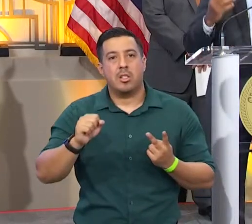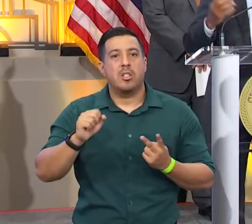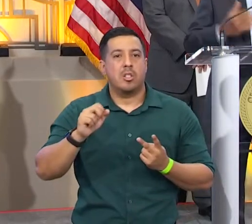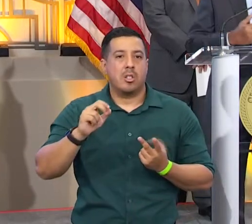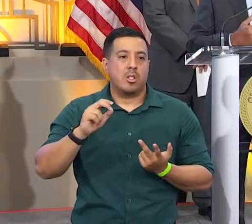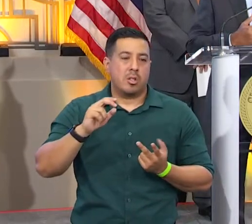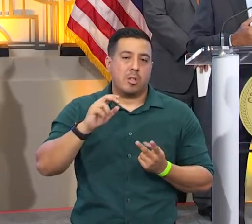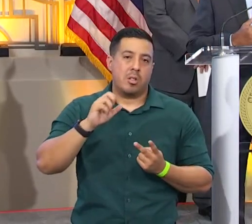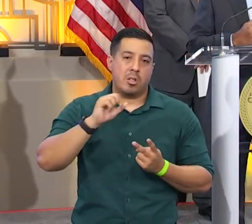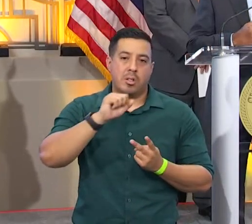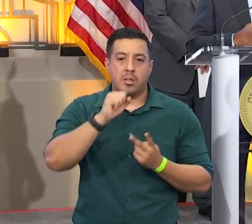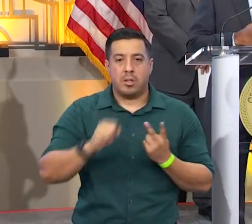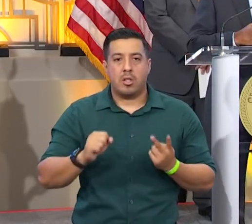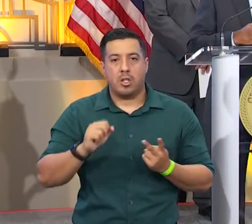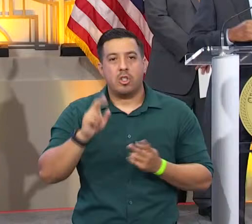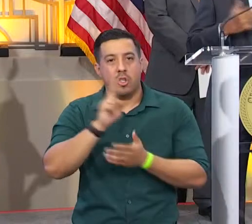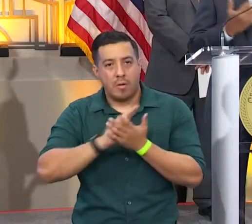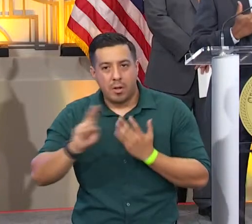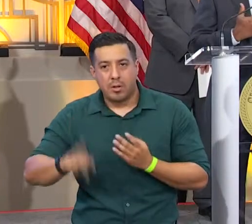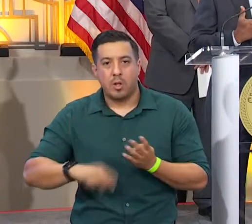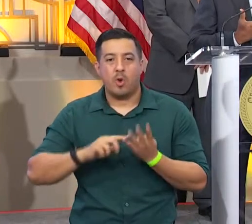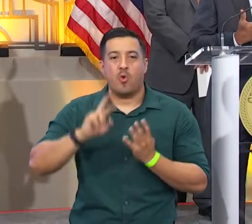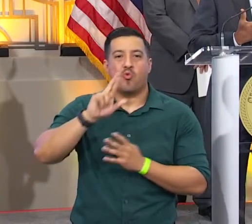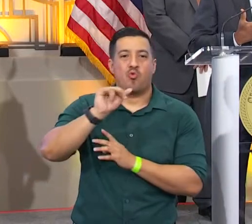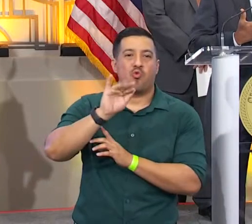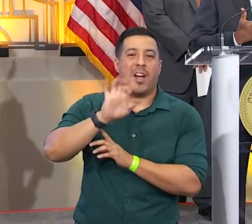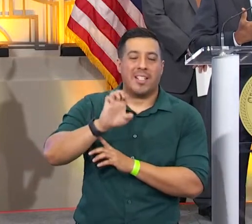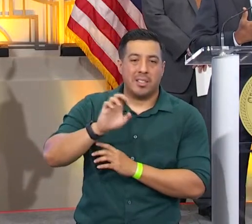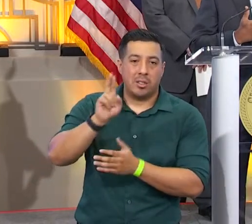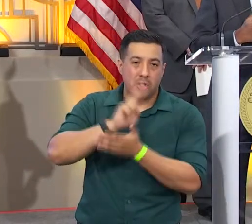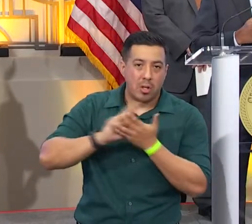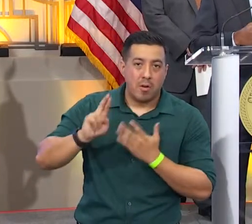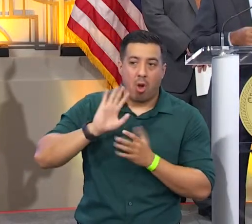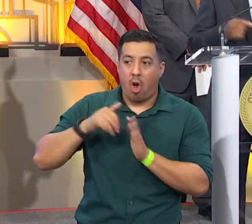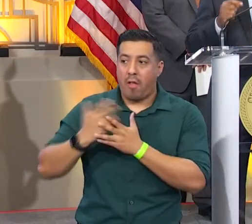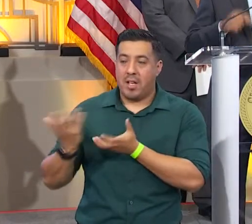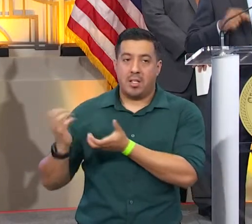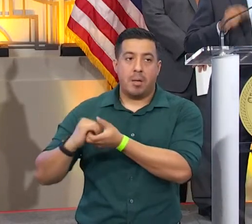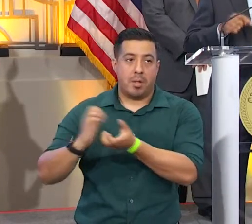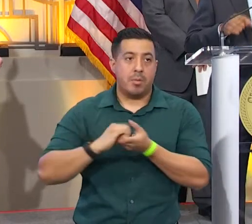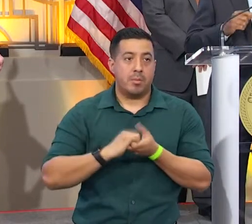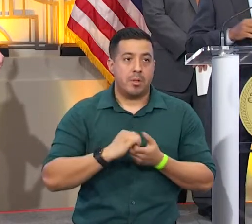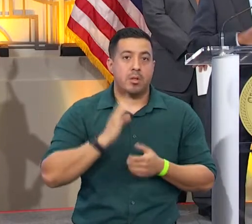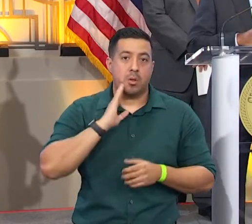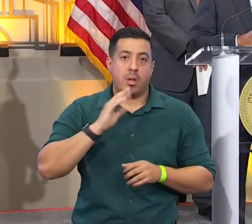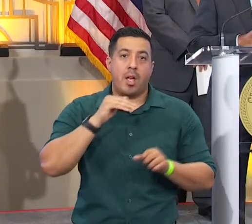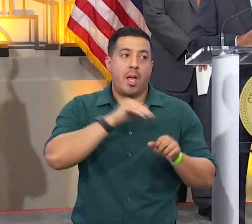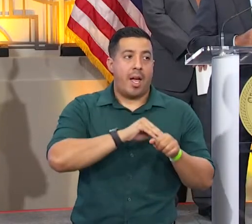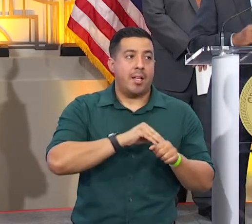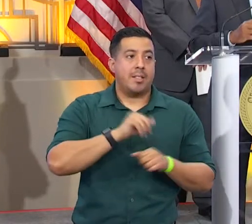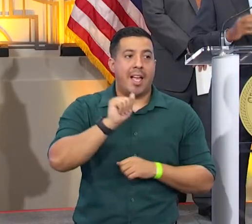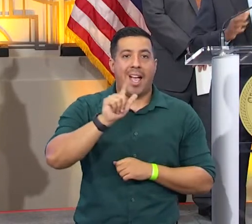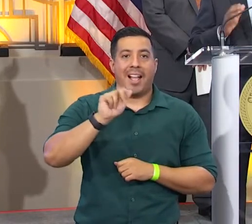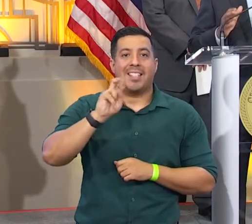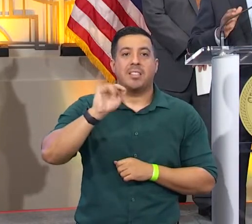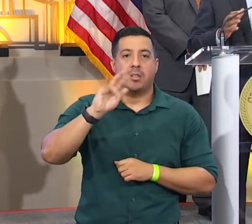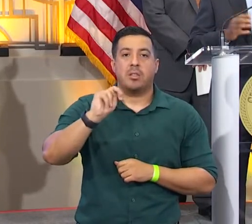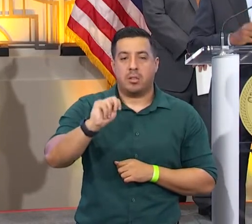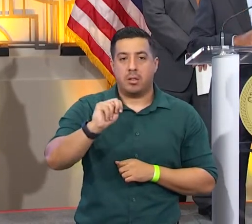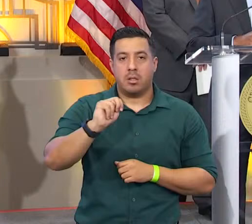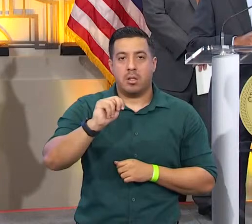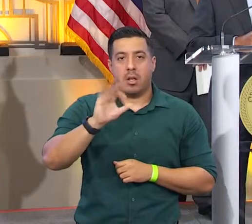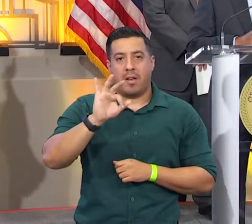Lake, Rice University, the collaboration that's going to be taking place at Ellington Field is